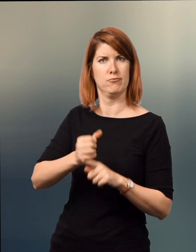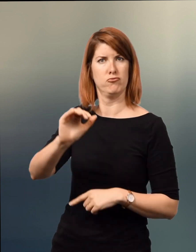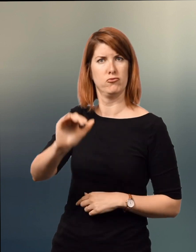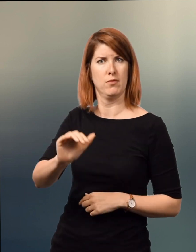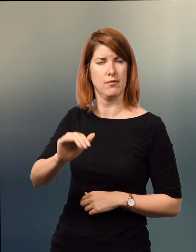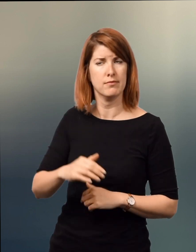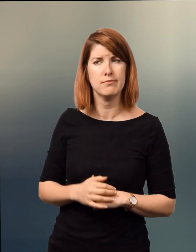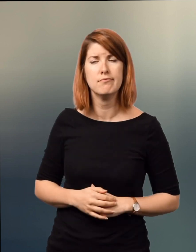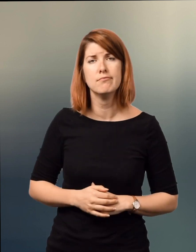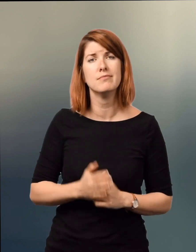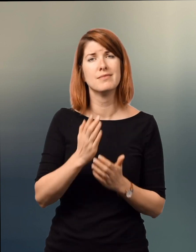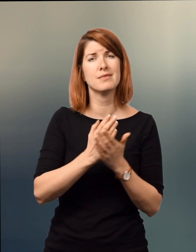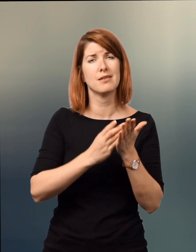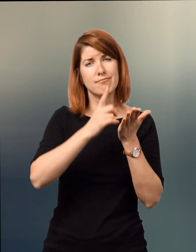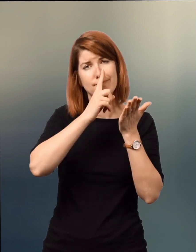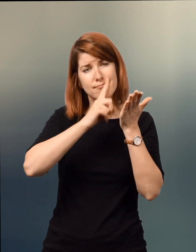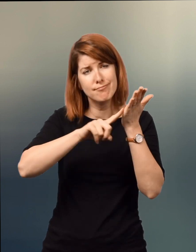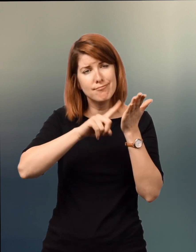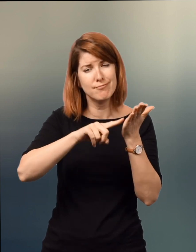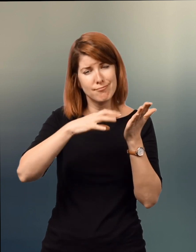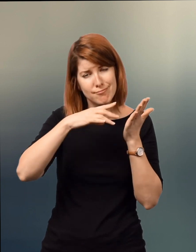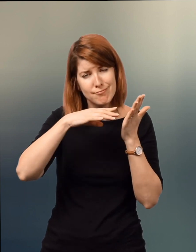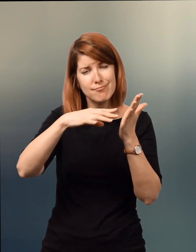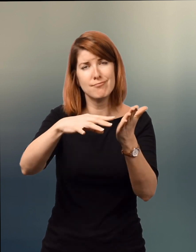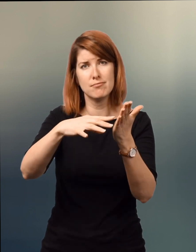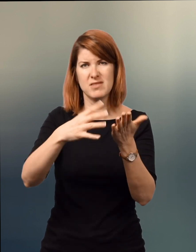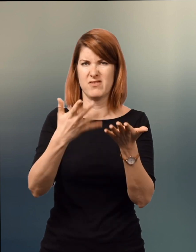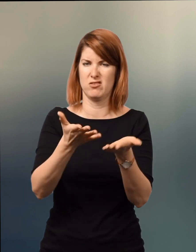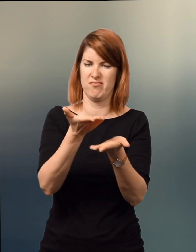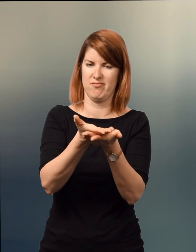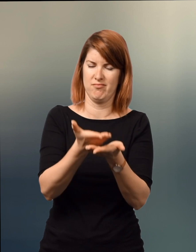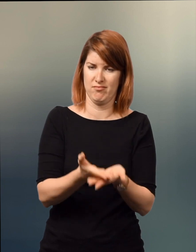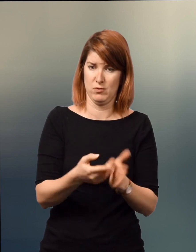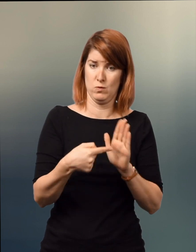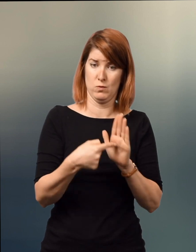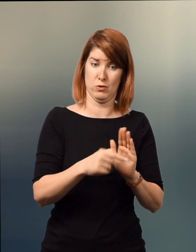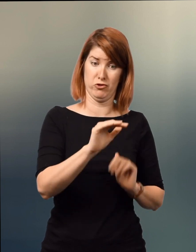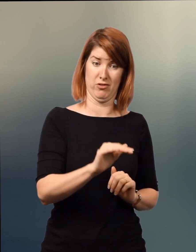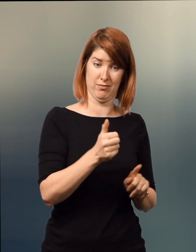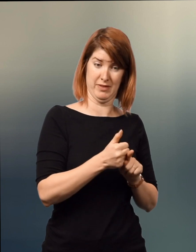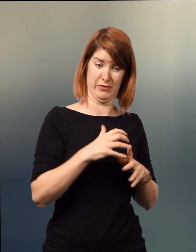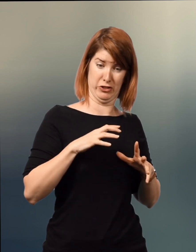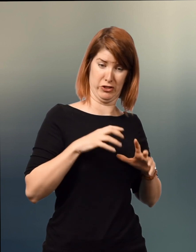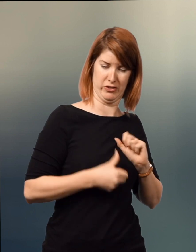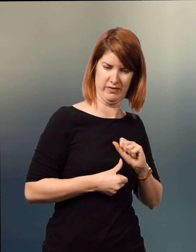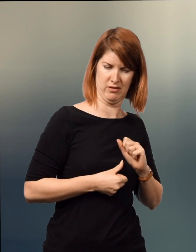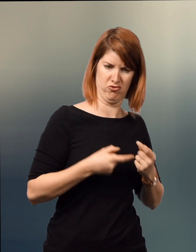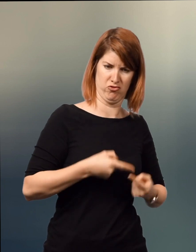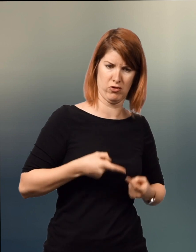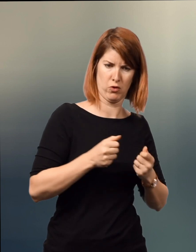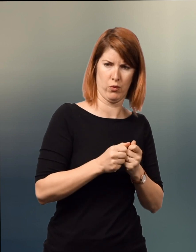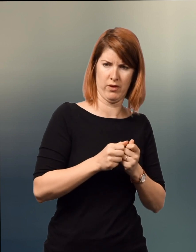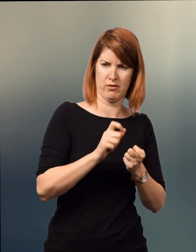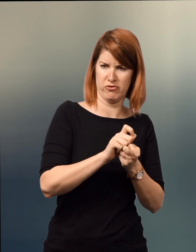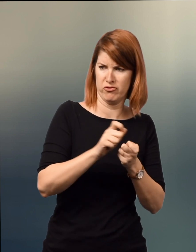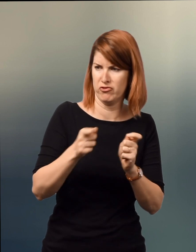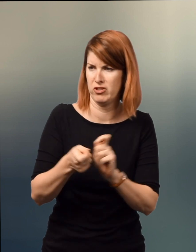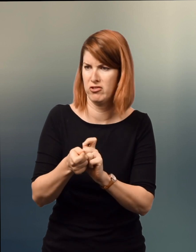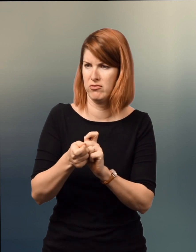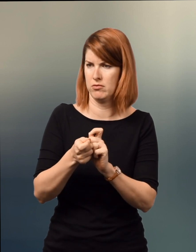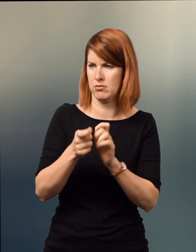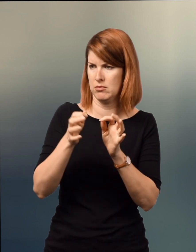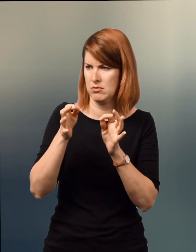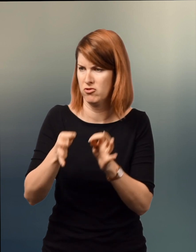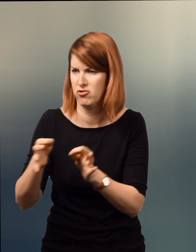child? In studies examining this question, we see that children who are grieving have difficulty adjusting to changes and